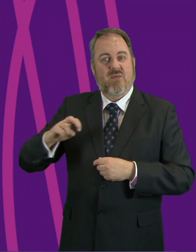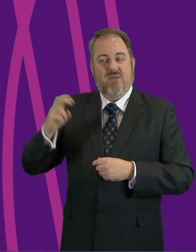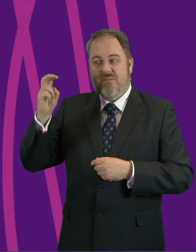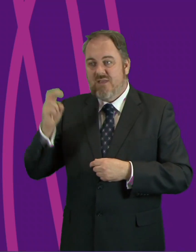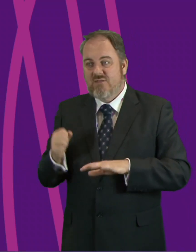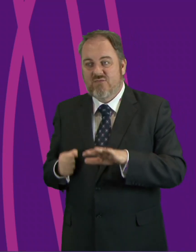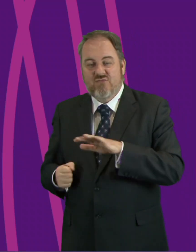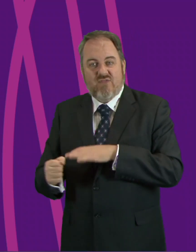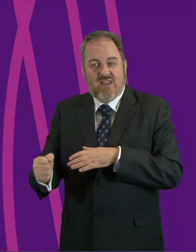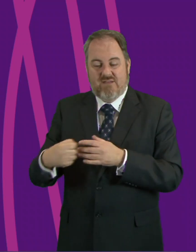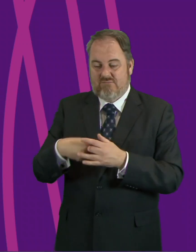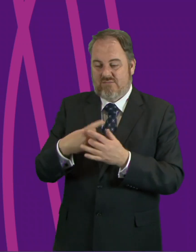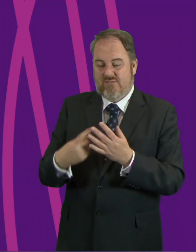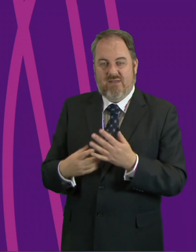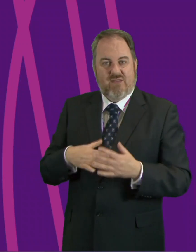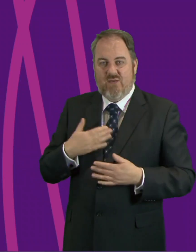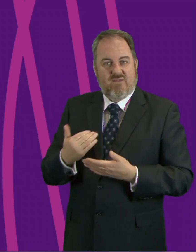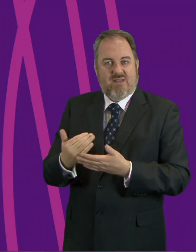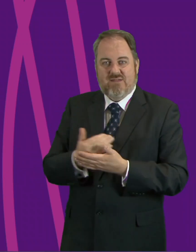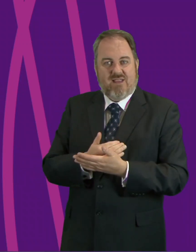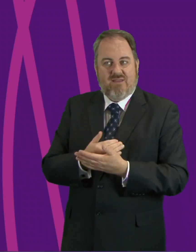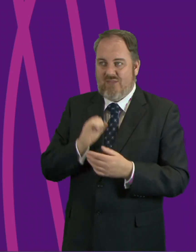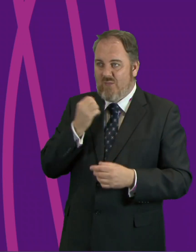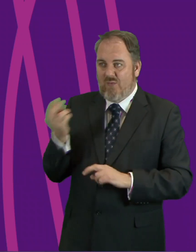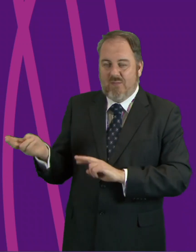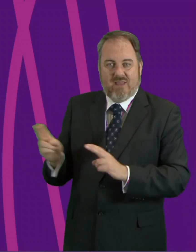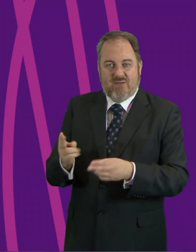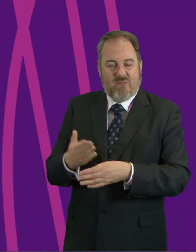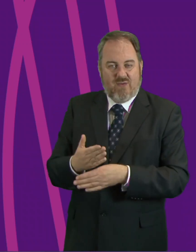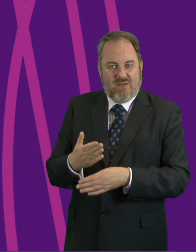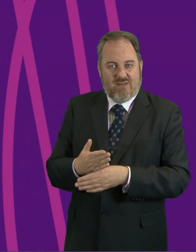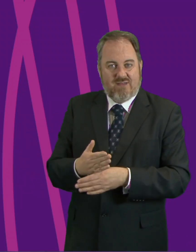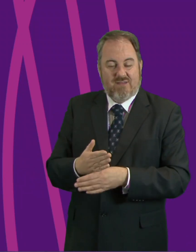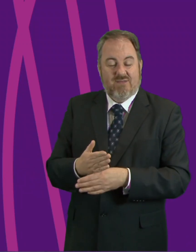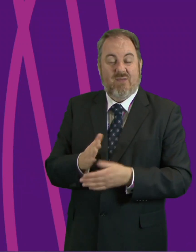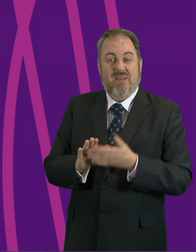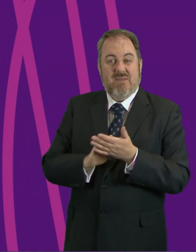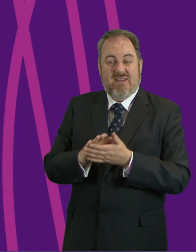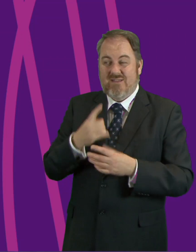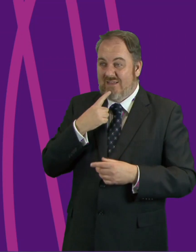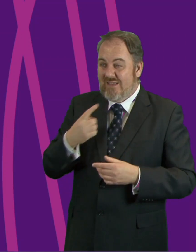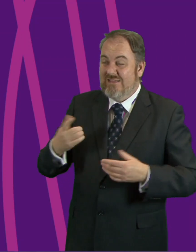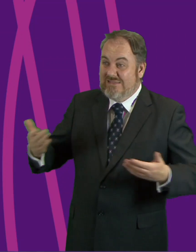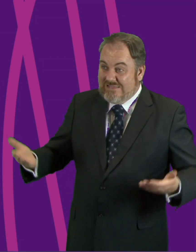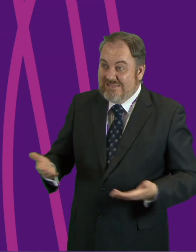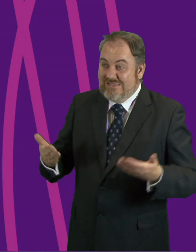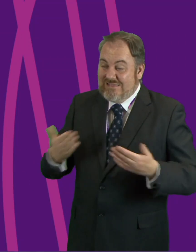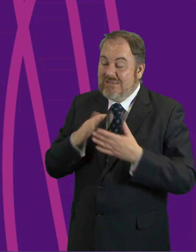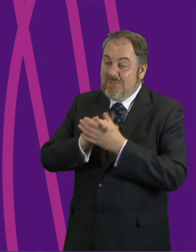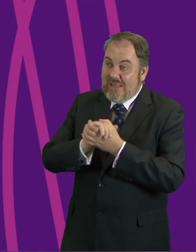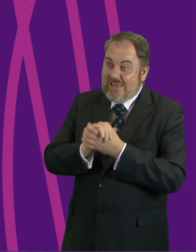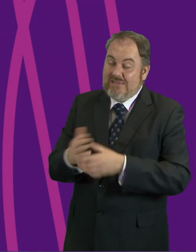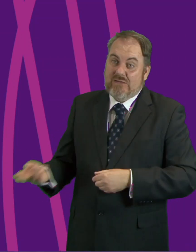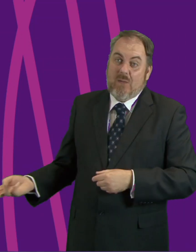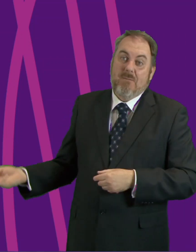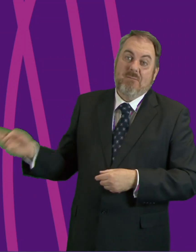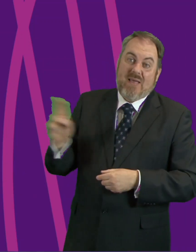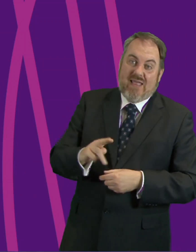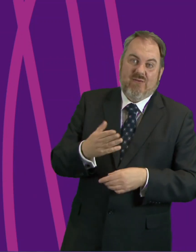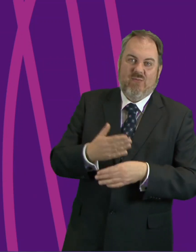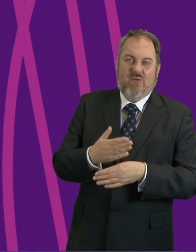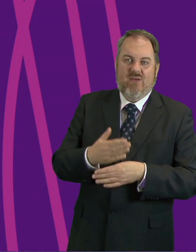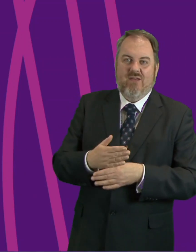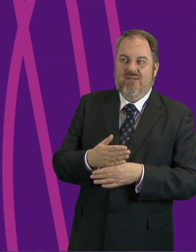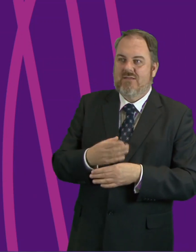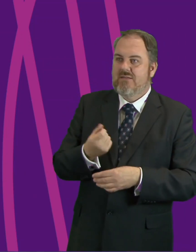do that, if we fail to do that, then no matter how strongly I might urge people to go back to work, they will not do it.